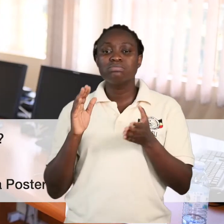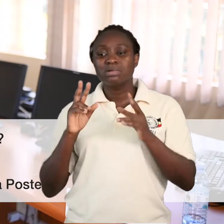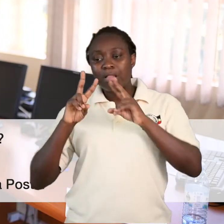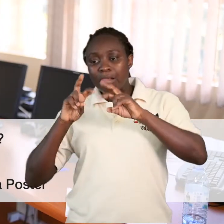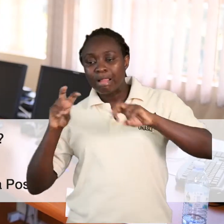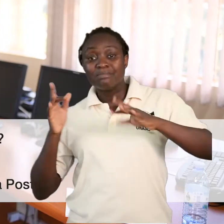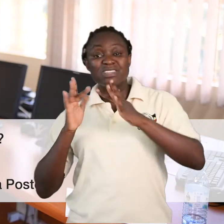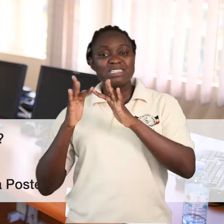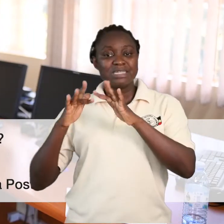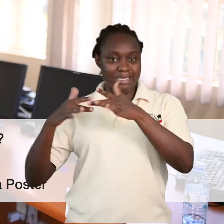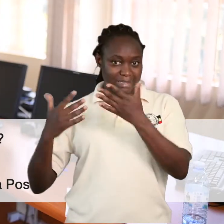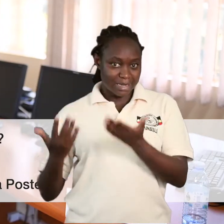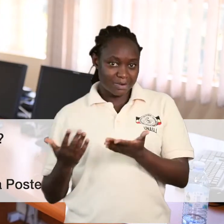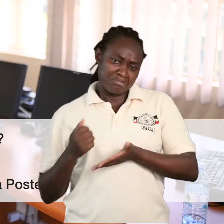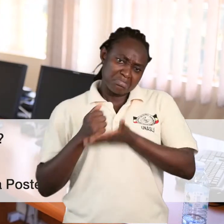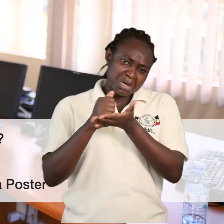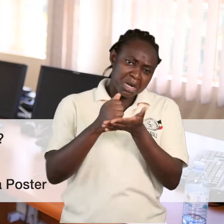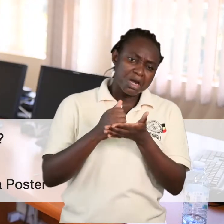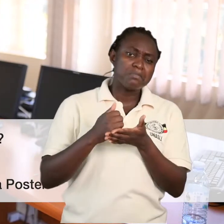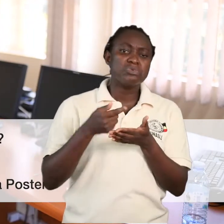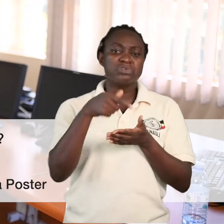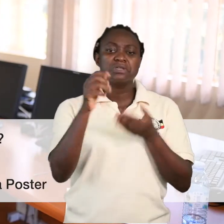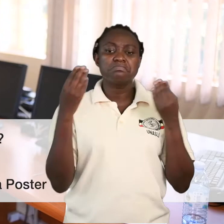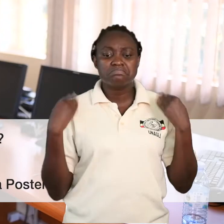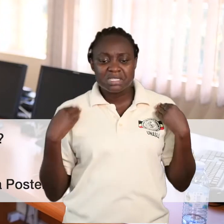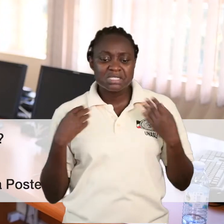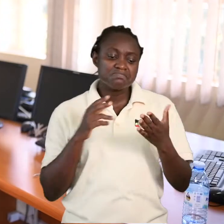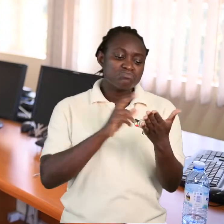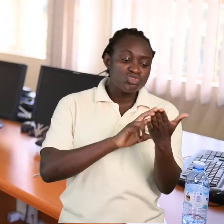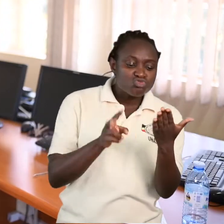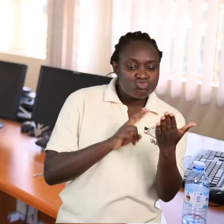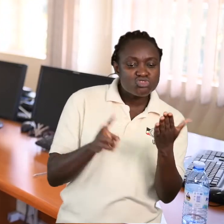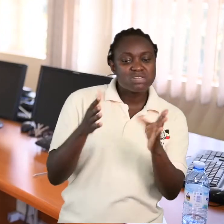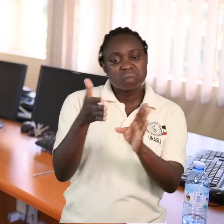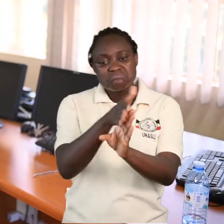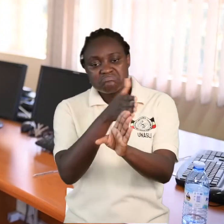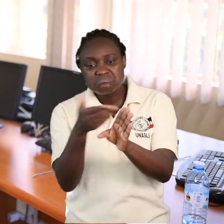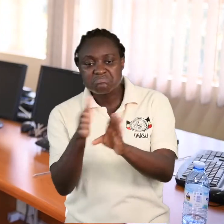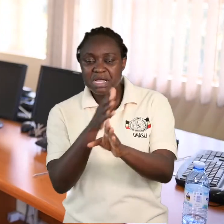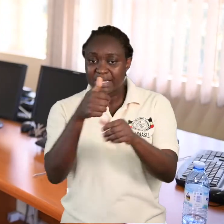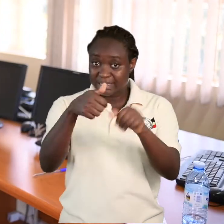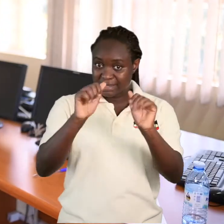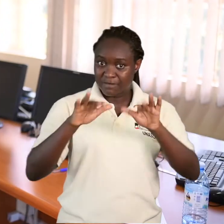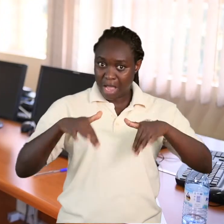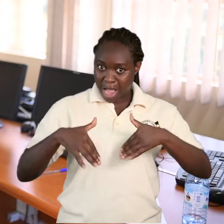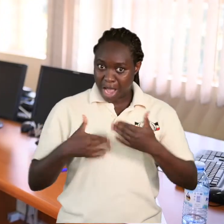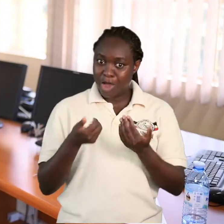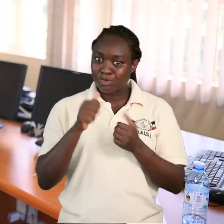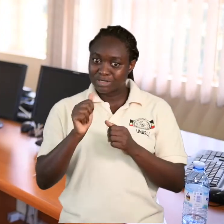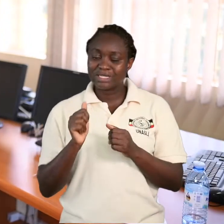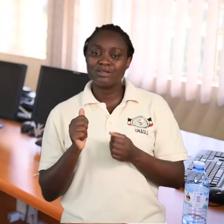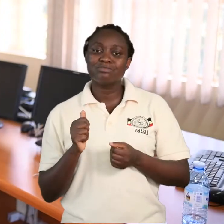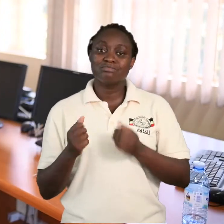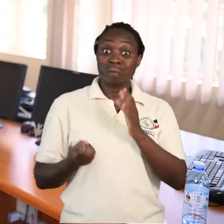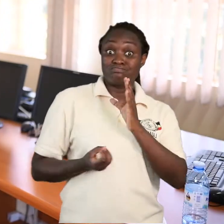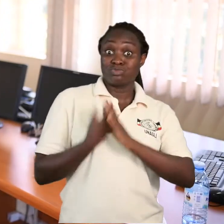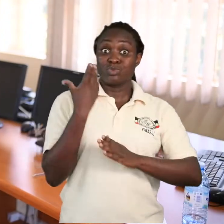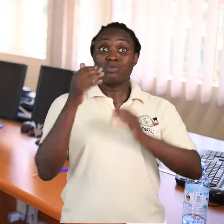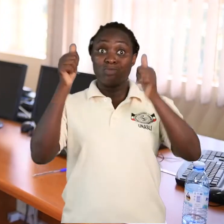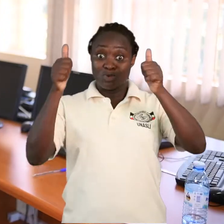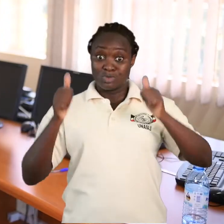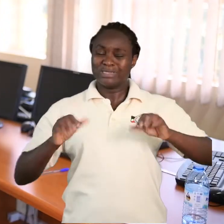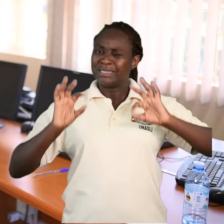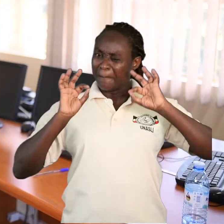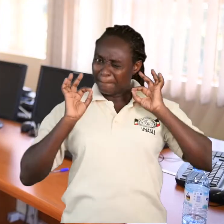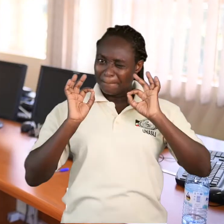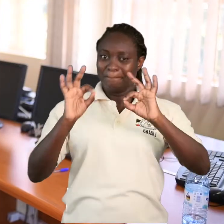you to further read and guide you in coming up with one of the best